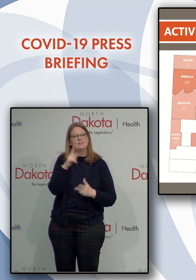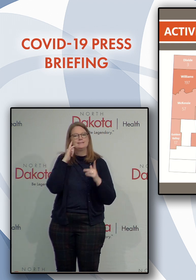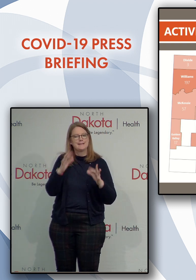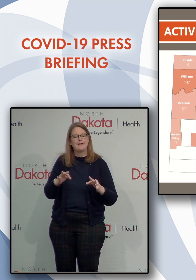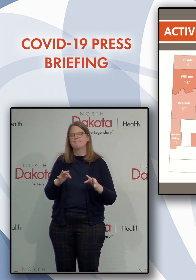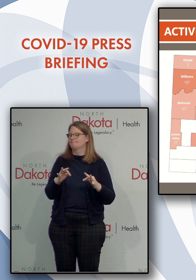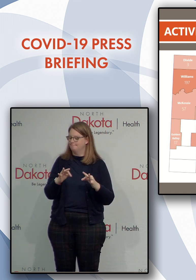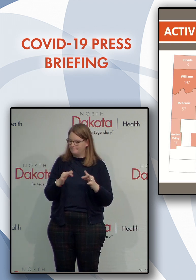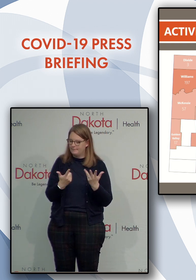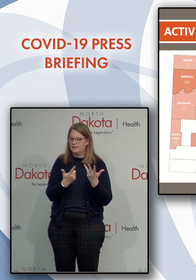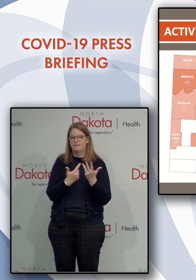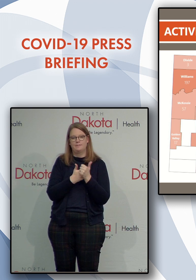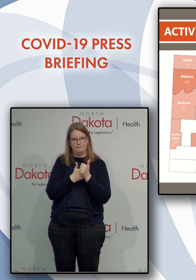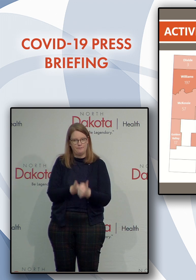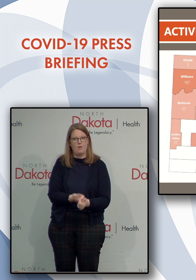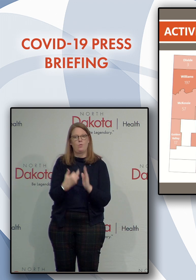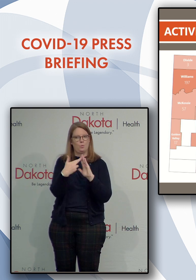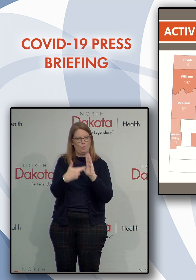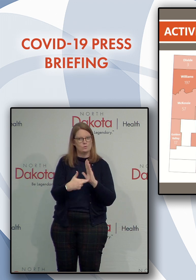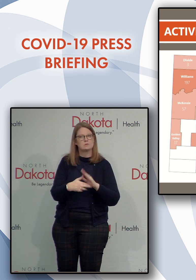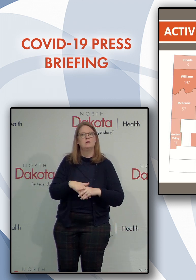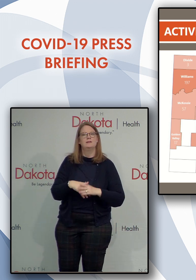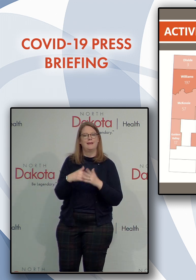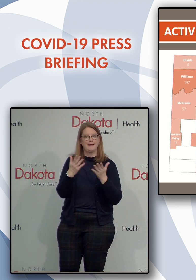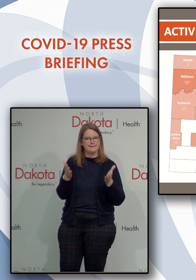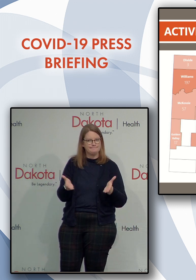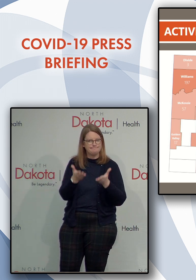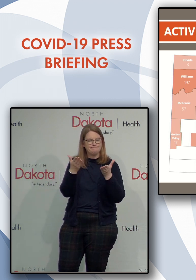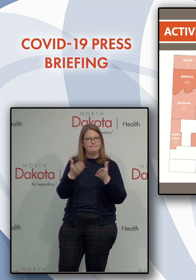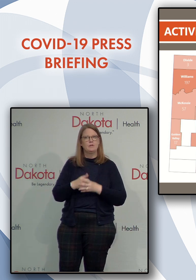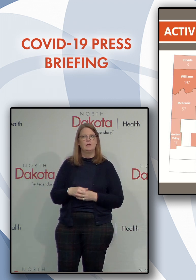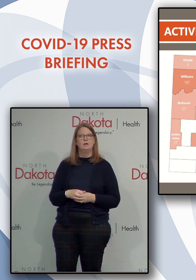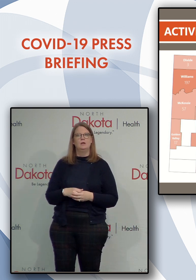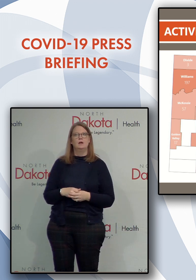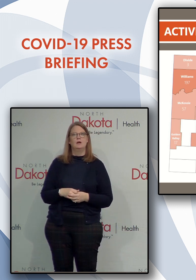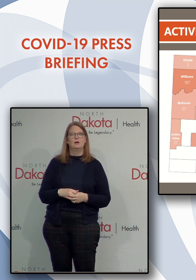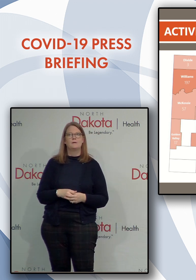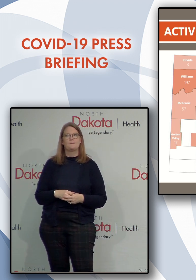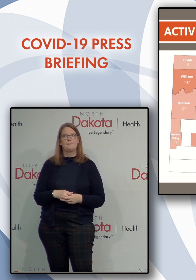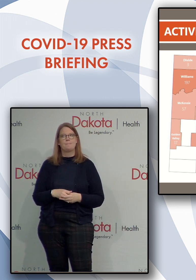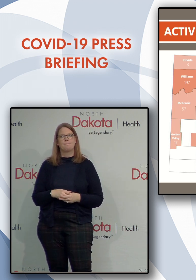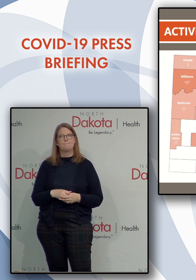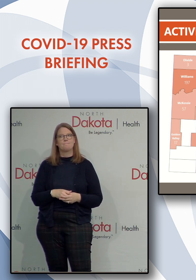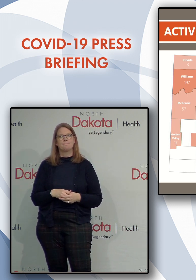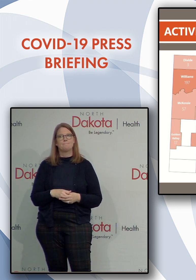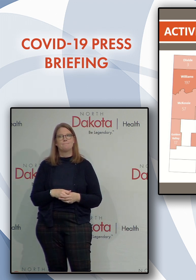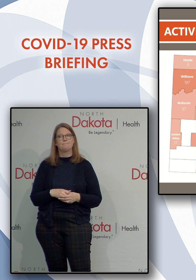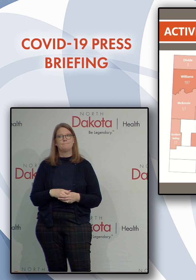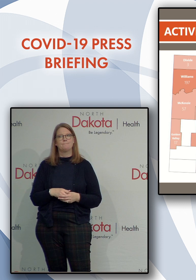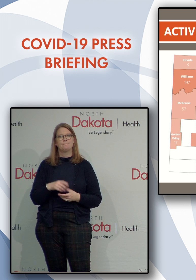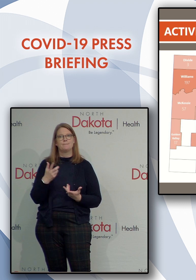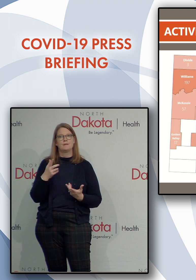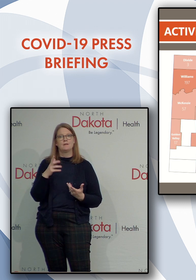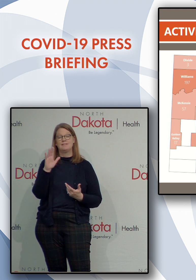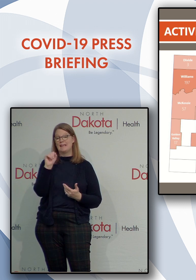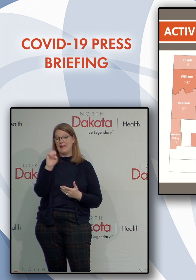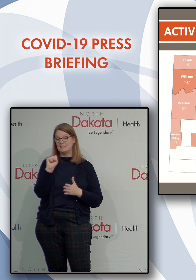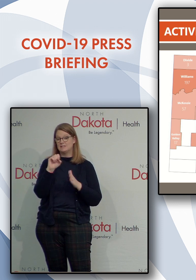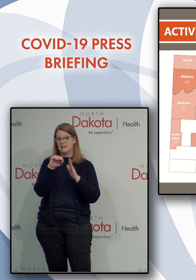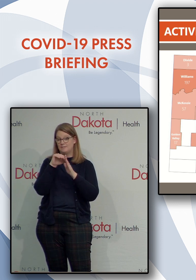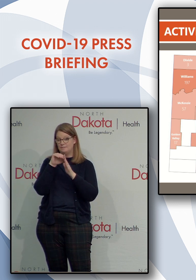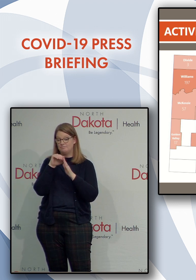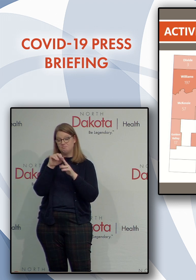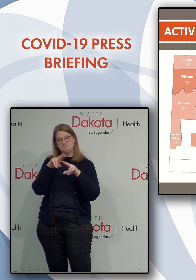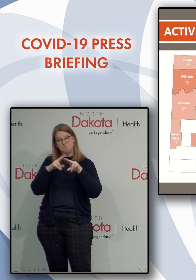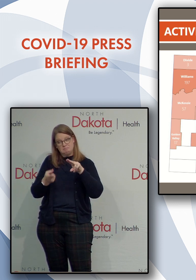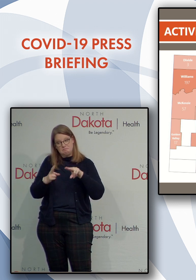it. Case counts across the state have decreased, but of course we do